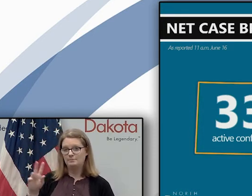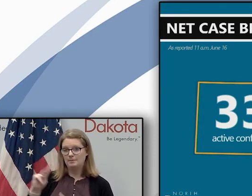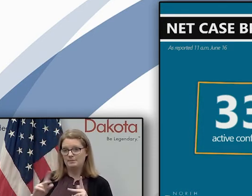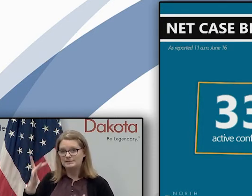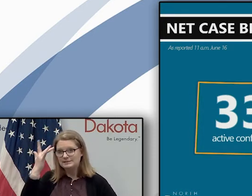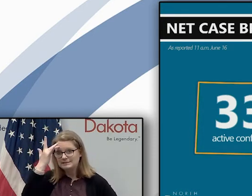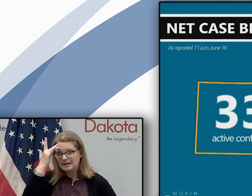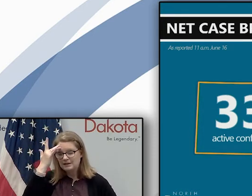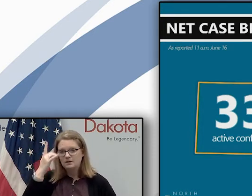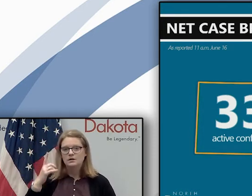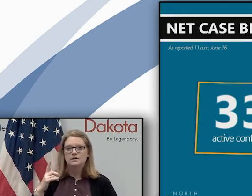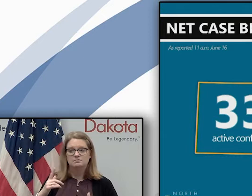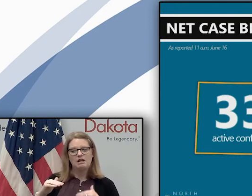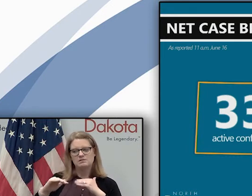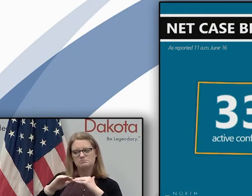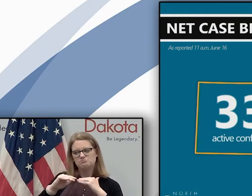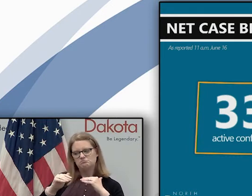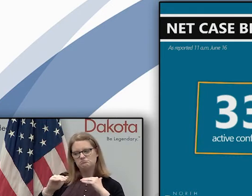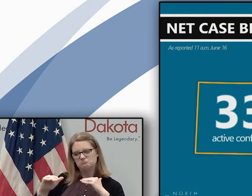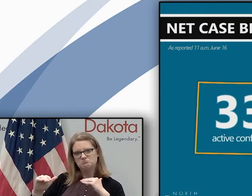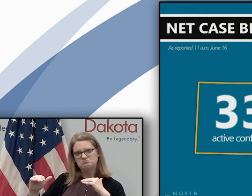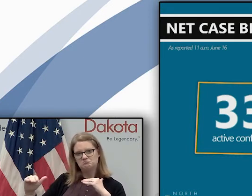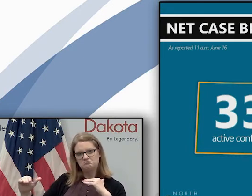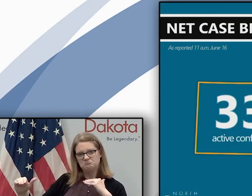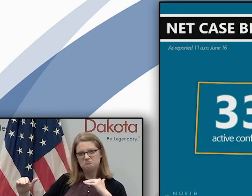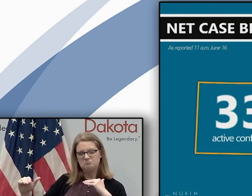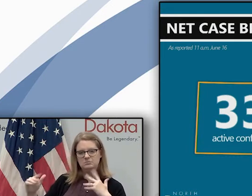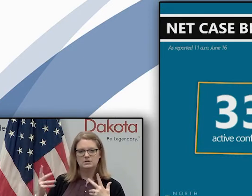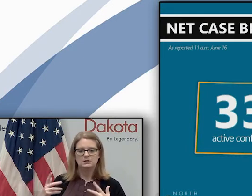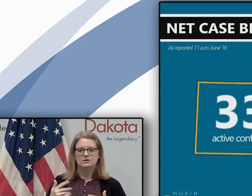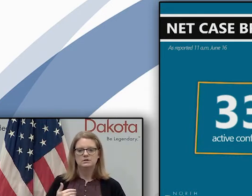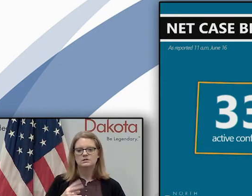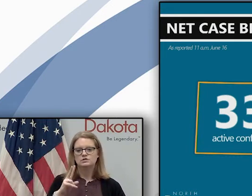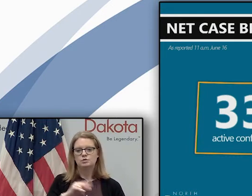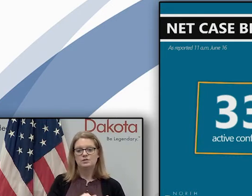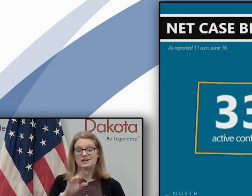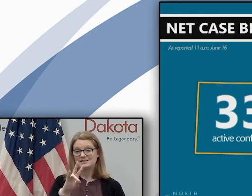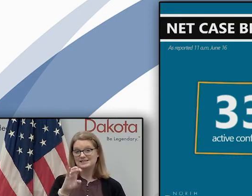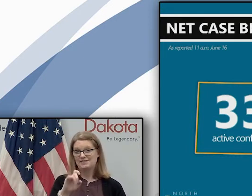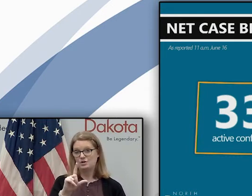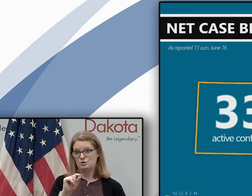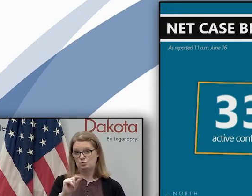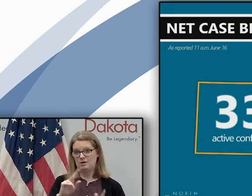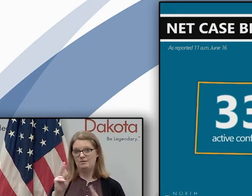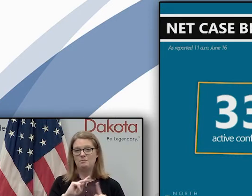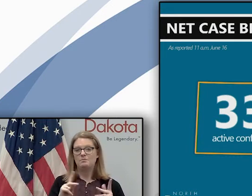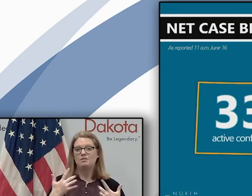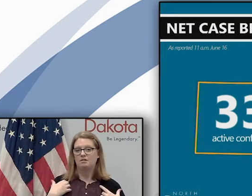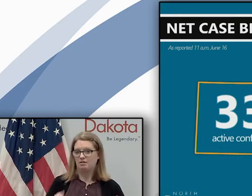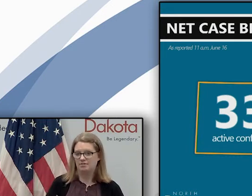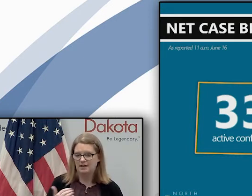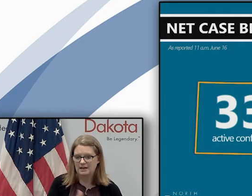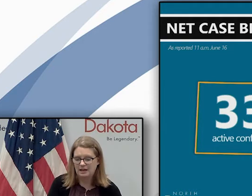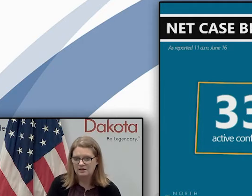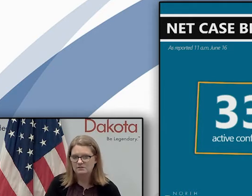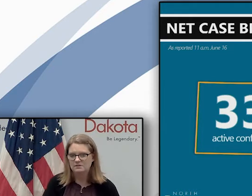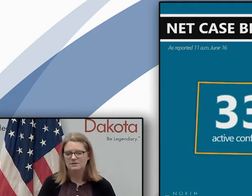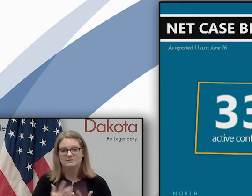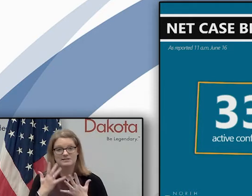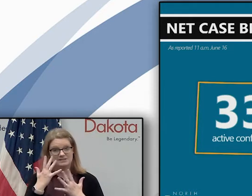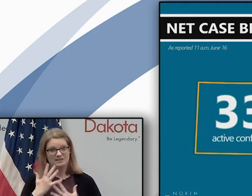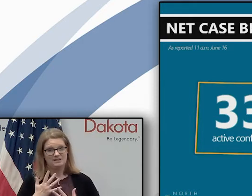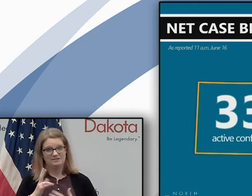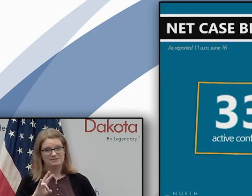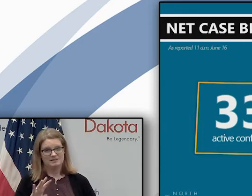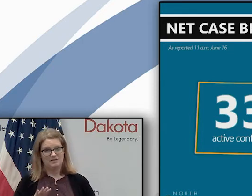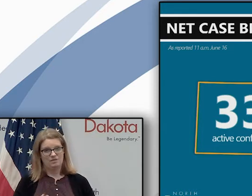staying flat, and we've seen 2,720 individuals recover, and of course, sadly, we've had